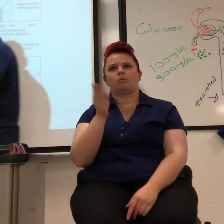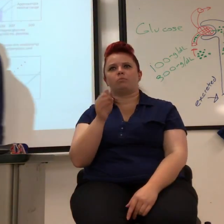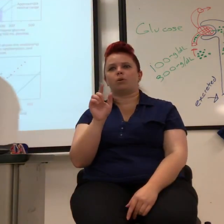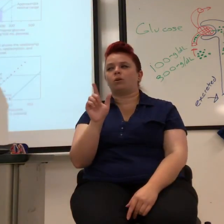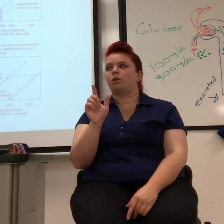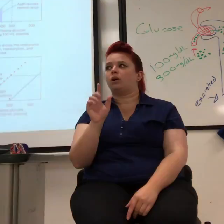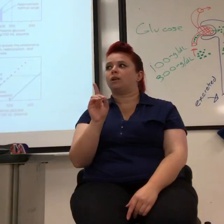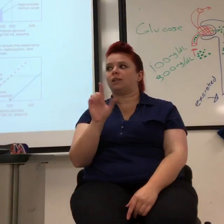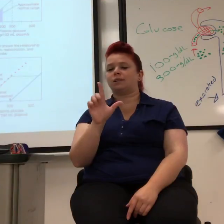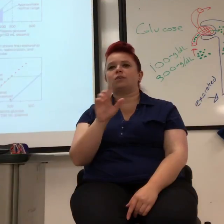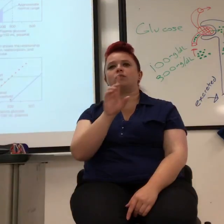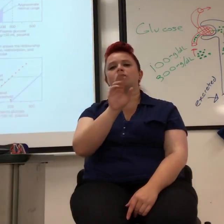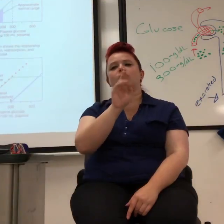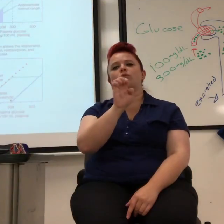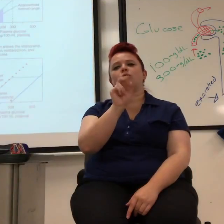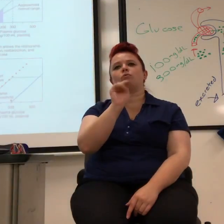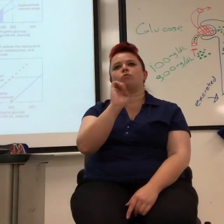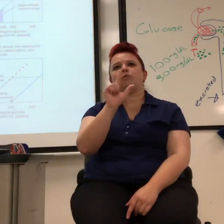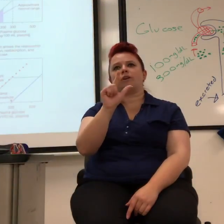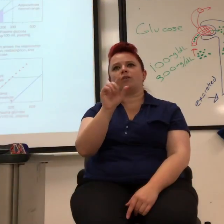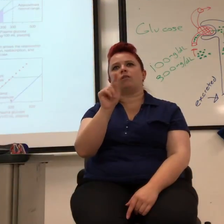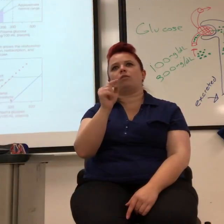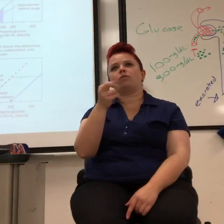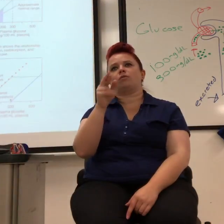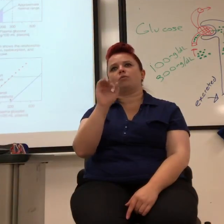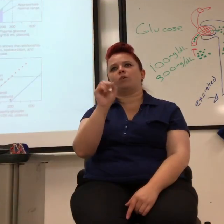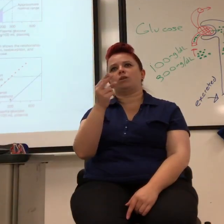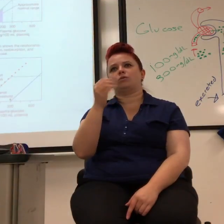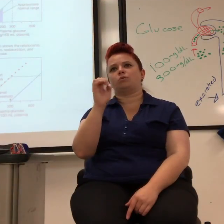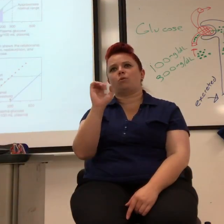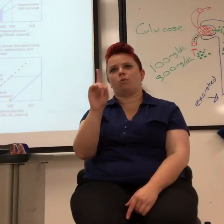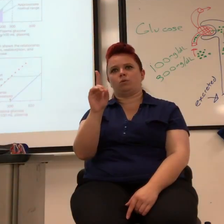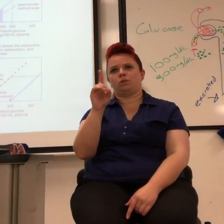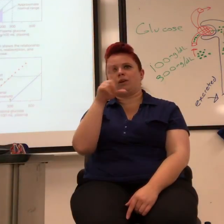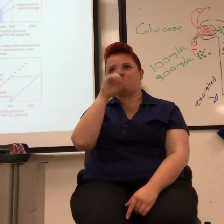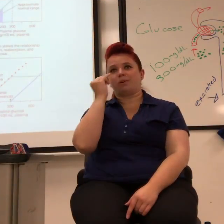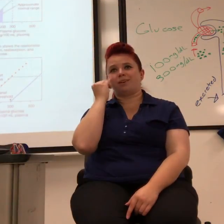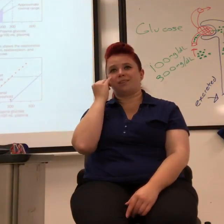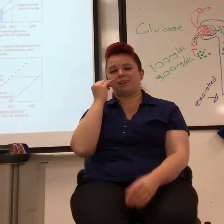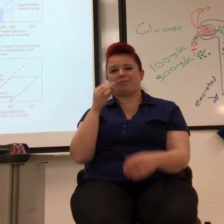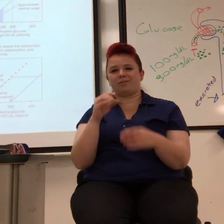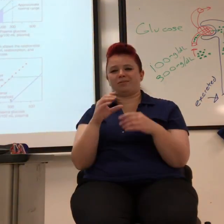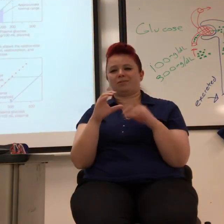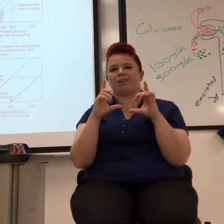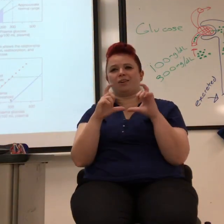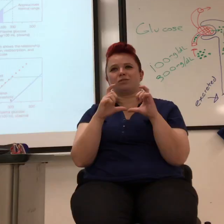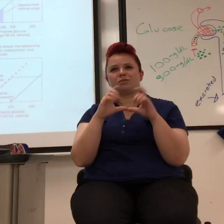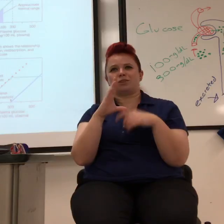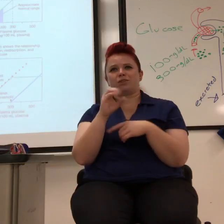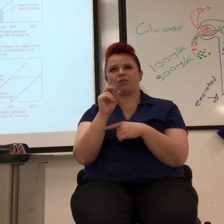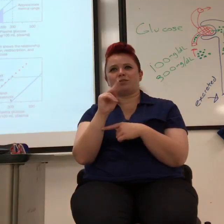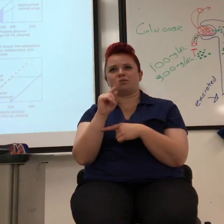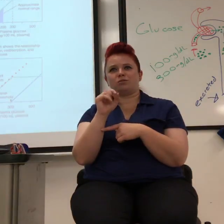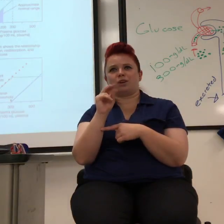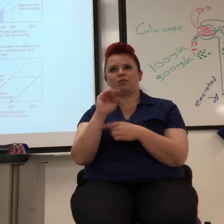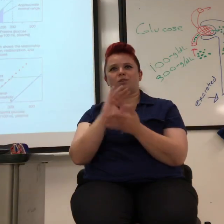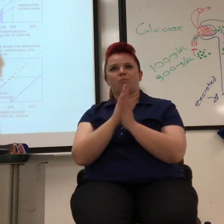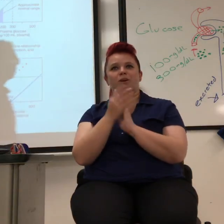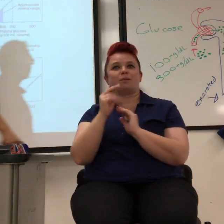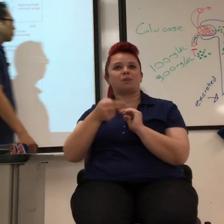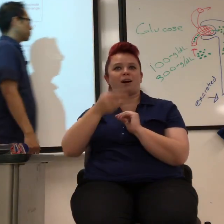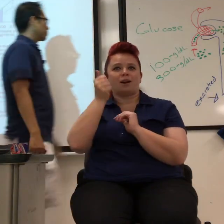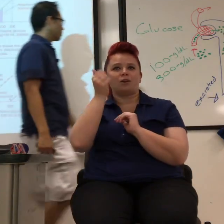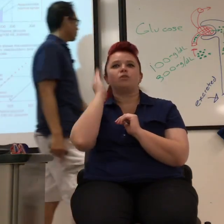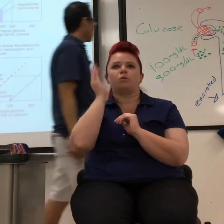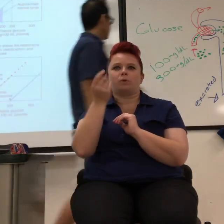Renal threshold, yeah. You're standing at the threshold, because past that concentration, you will begin to excrete.